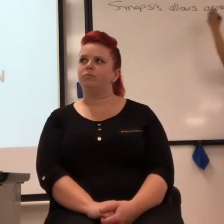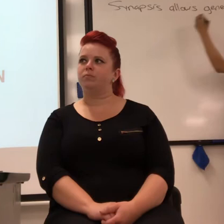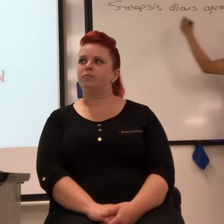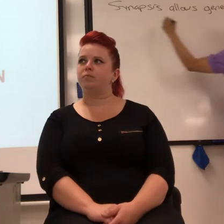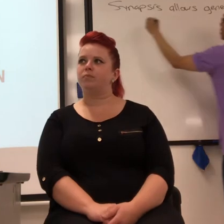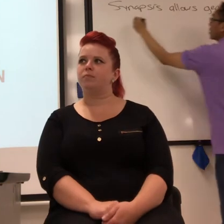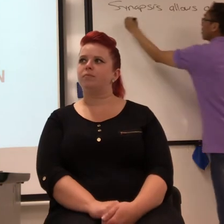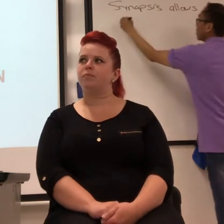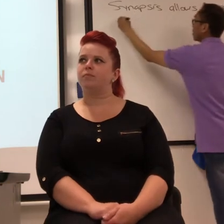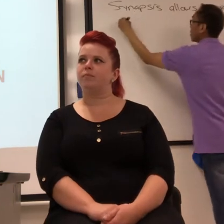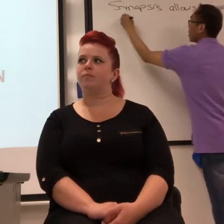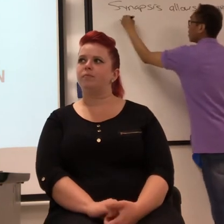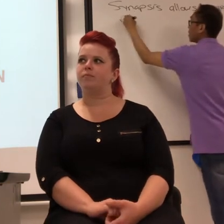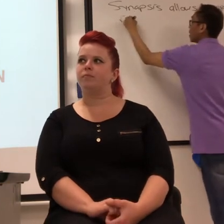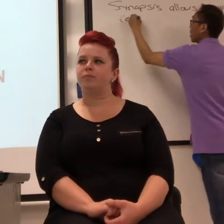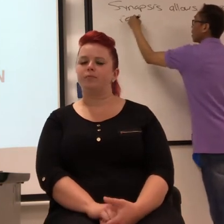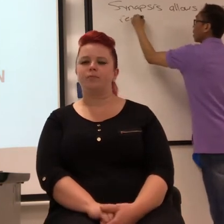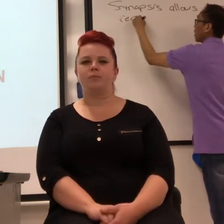genetic